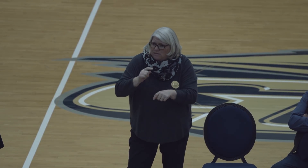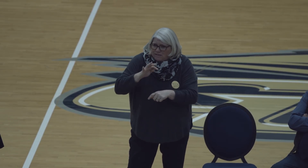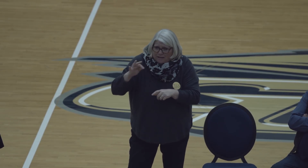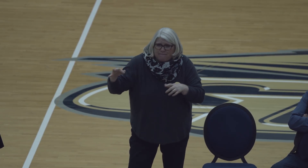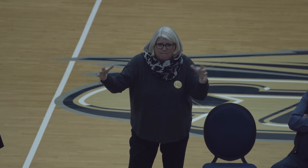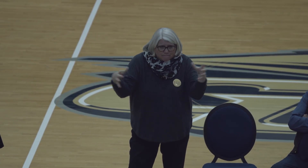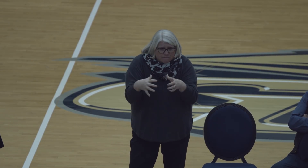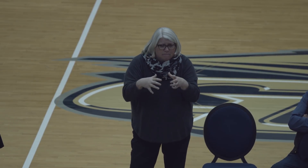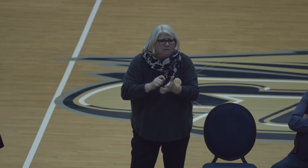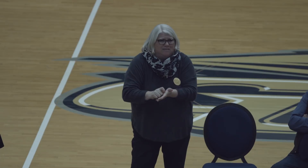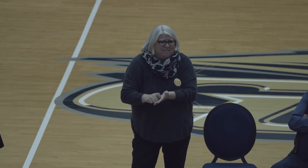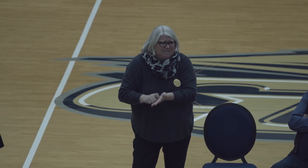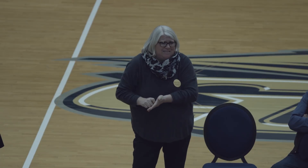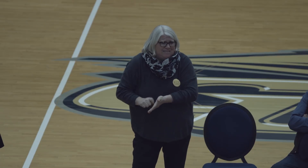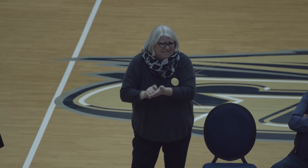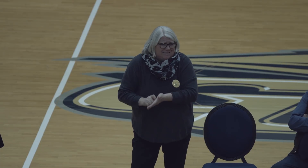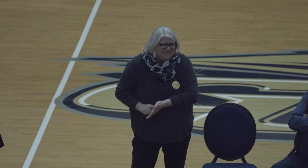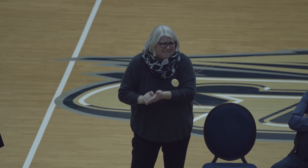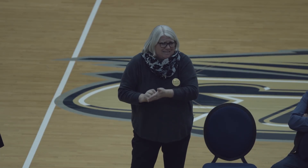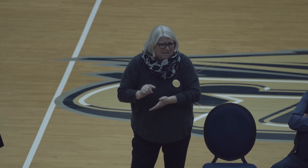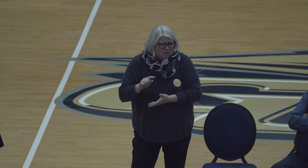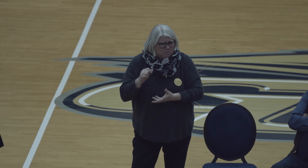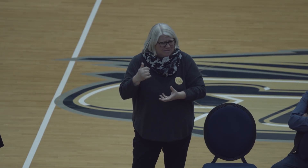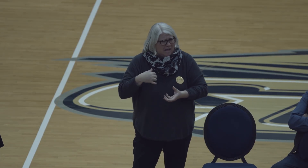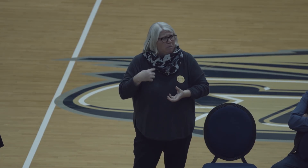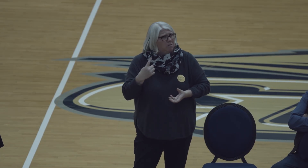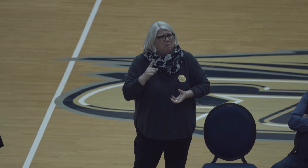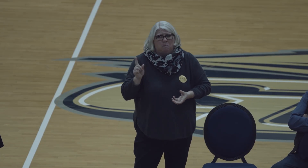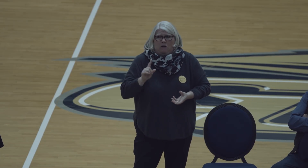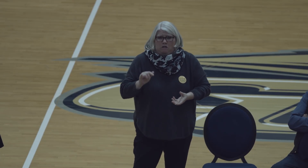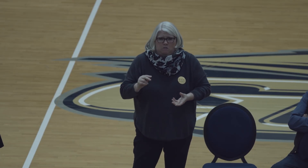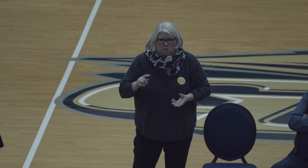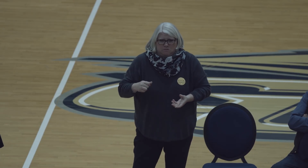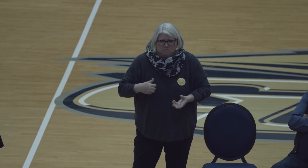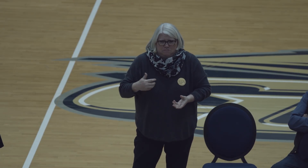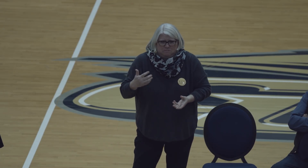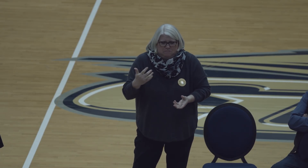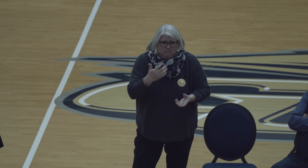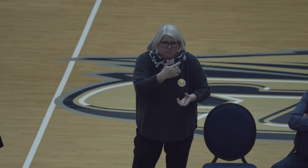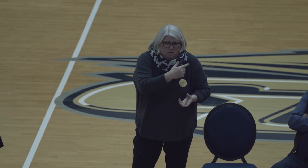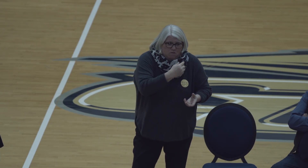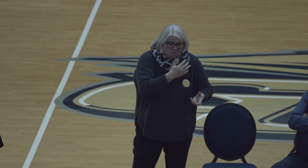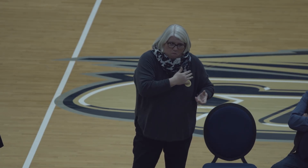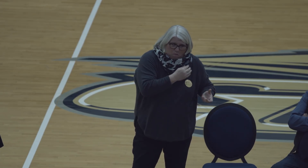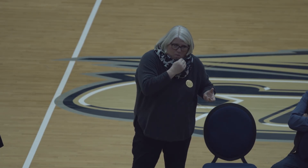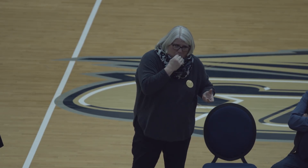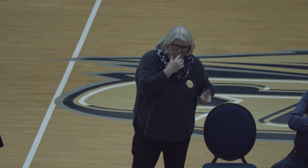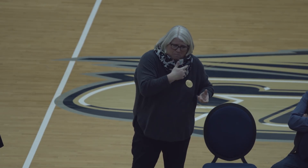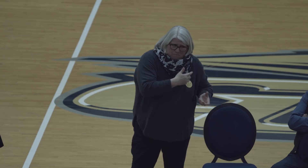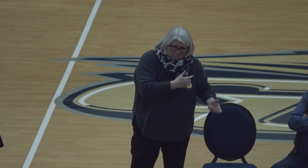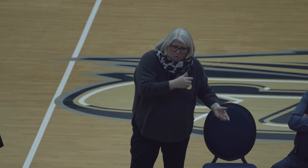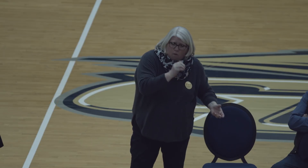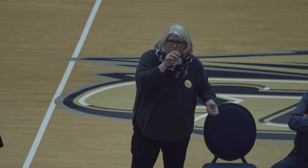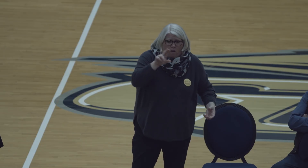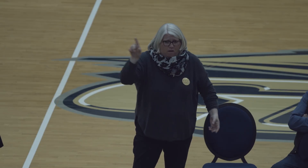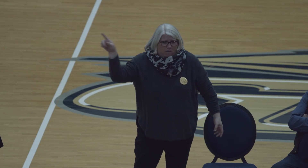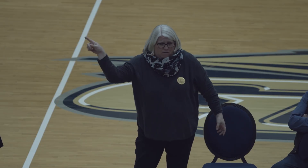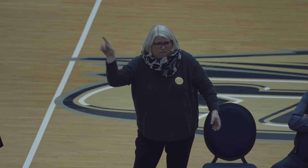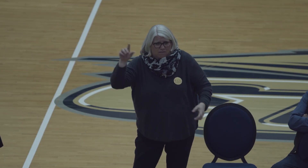for the alumni and staff gatherings. I took copious notes where are those notes, I wonder? I can look at